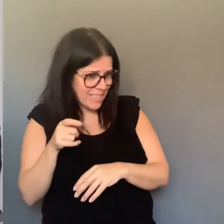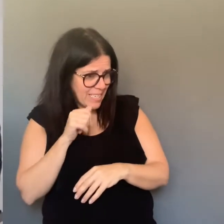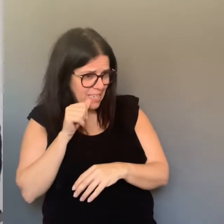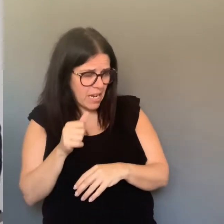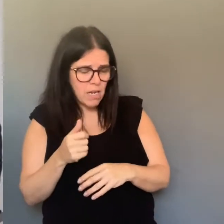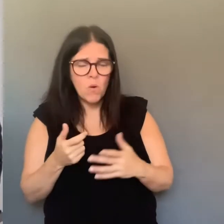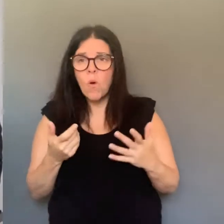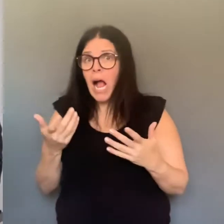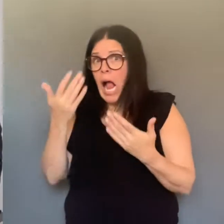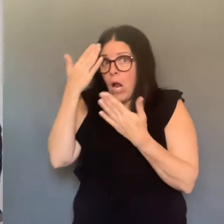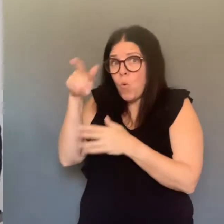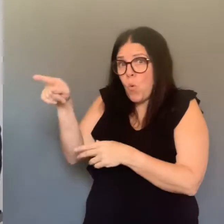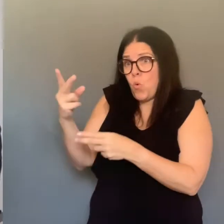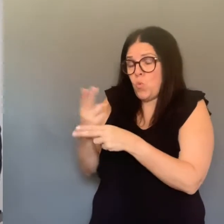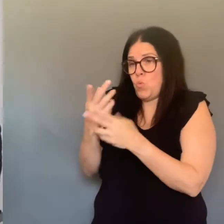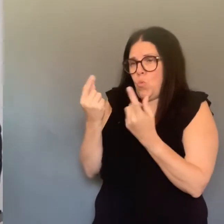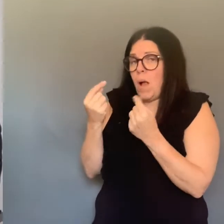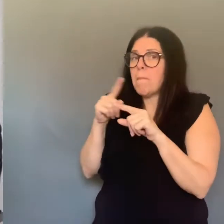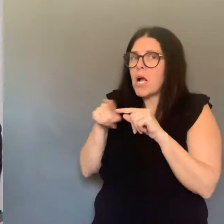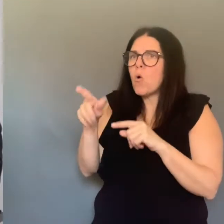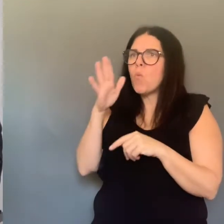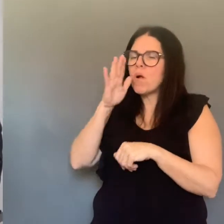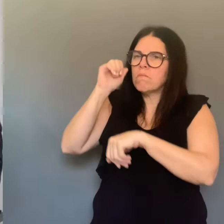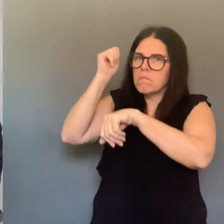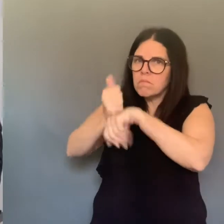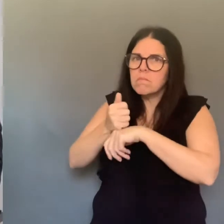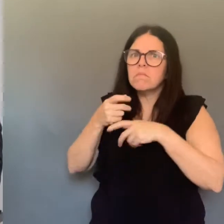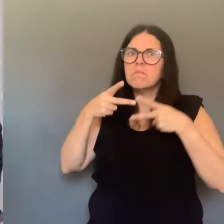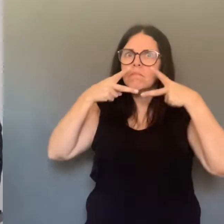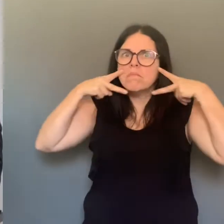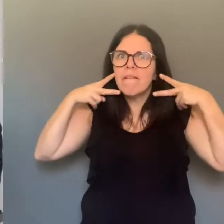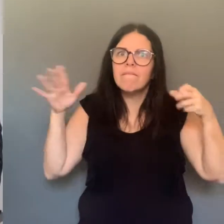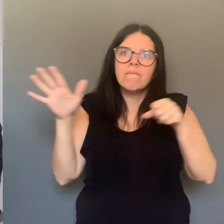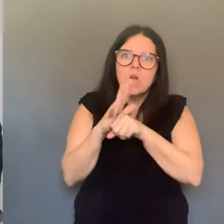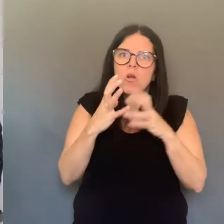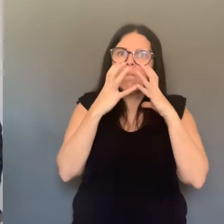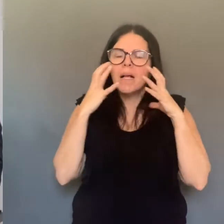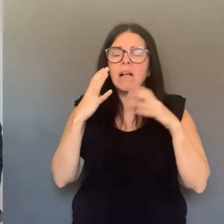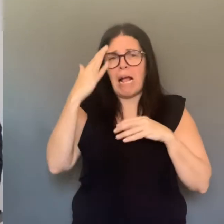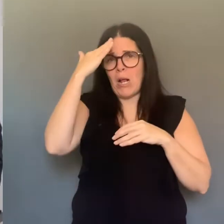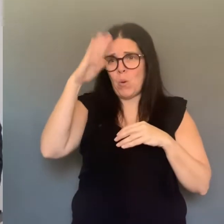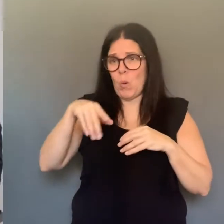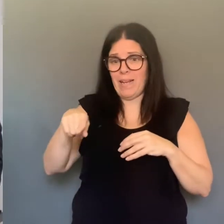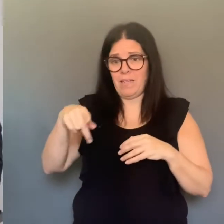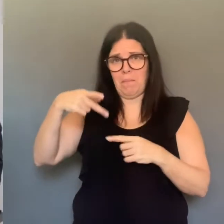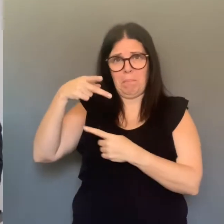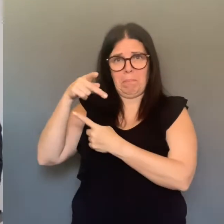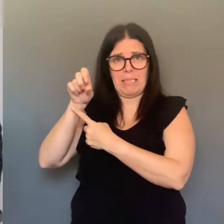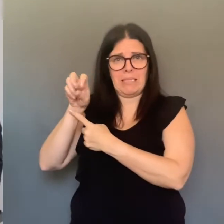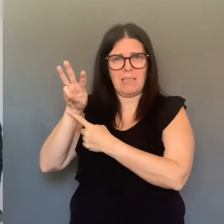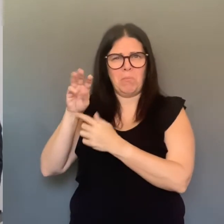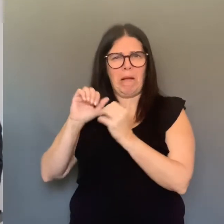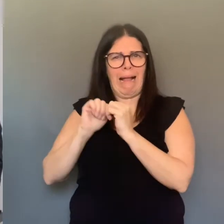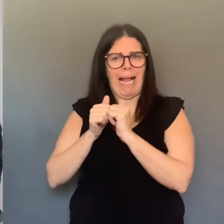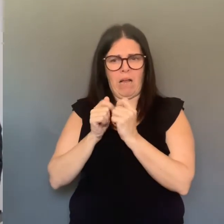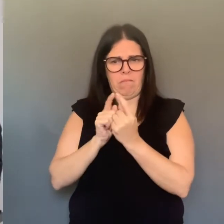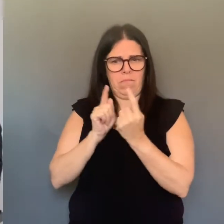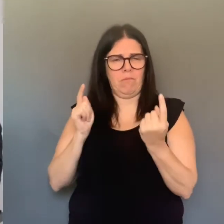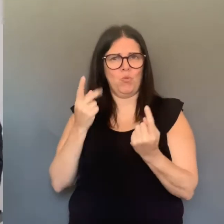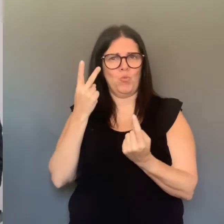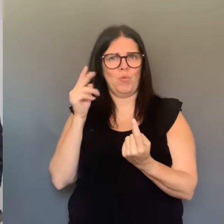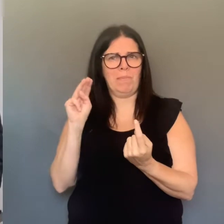in place for them to wear, like, a full mask or whatever, just to protect? Because obviously a 2-meter rule can't apply with, their business,